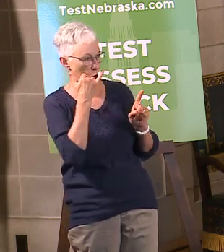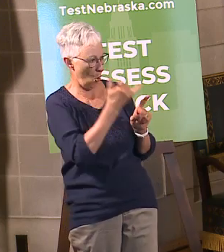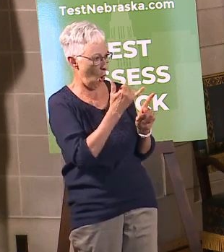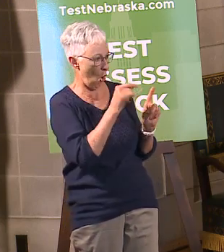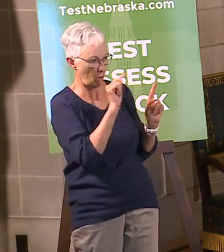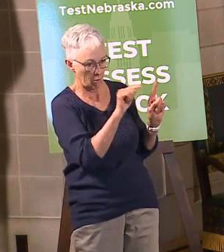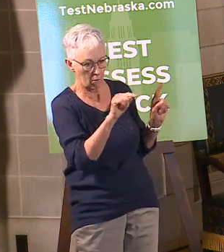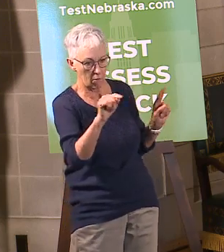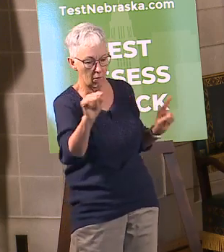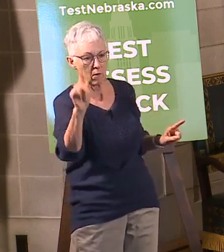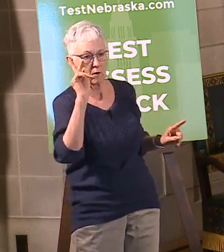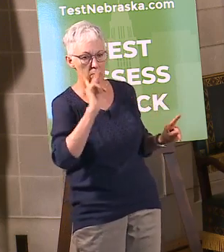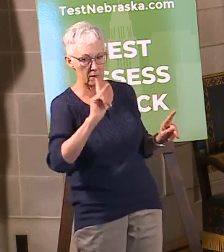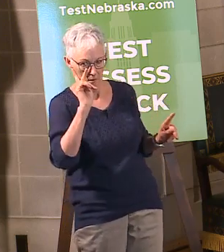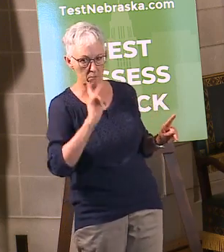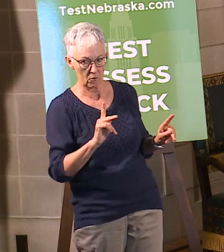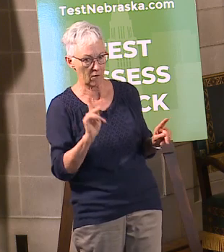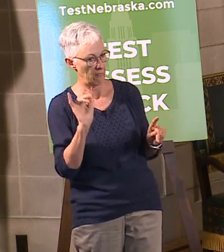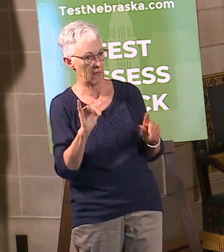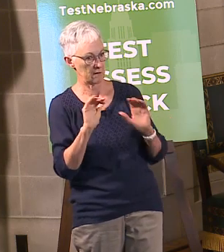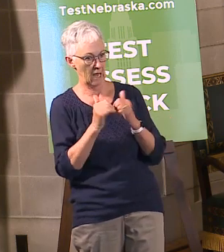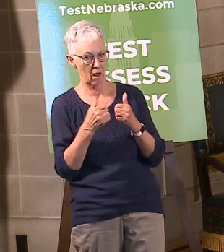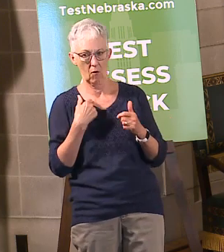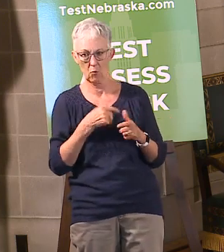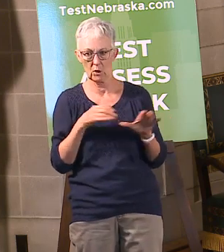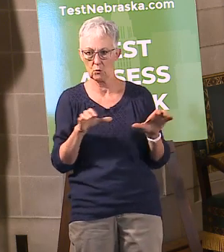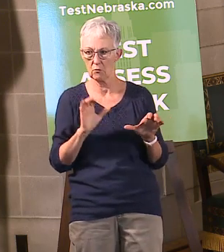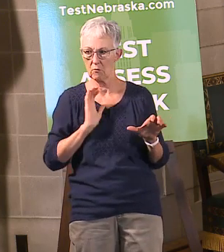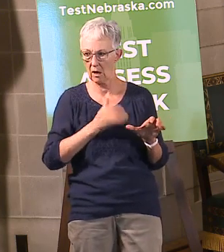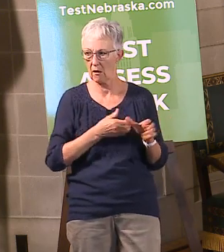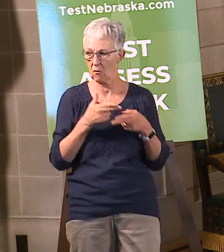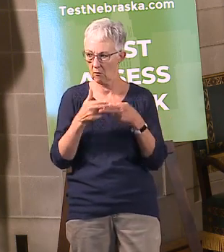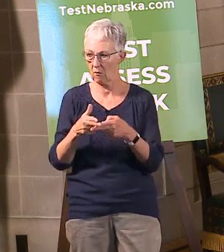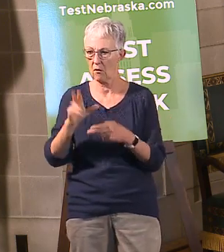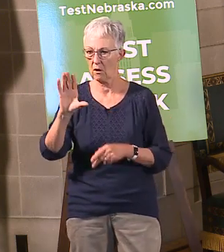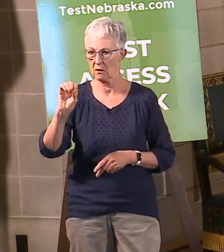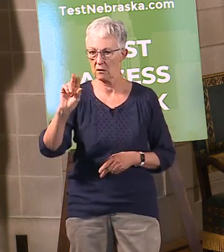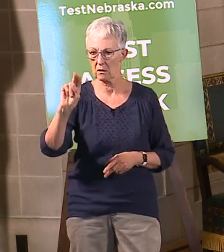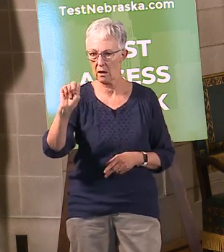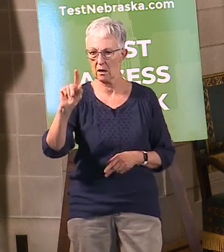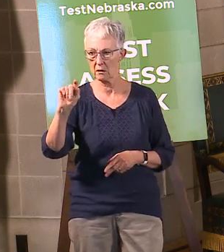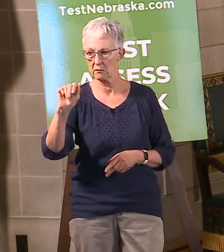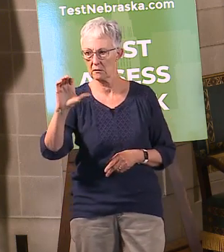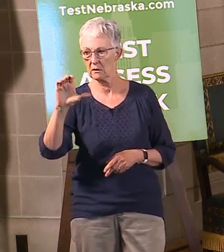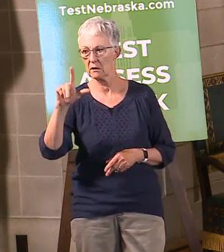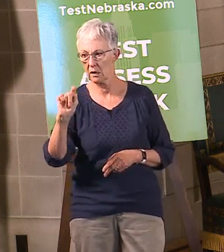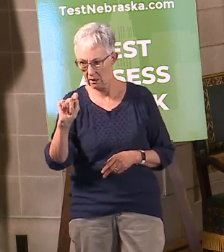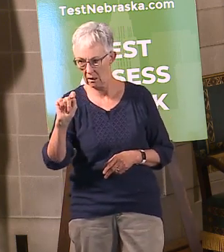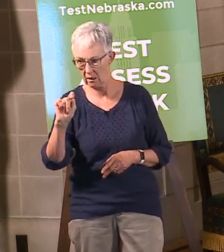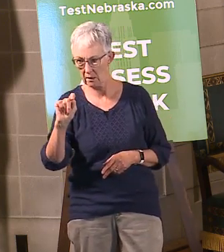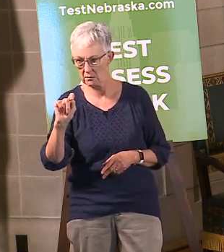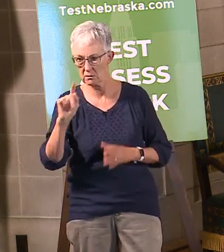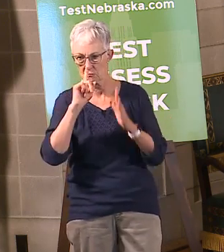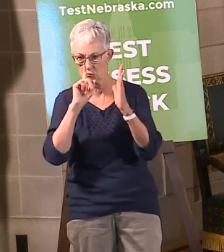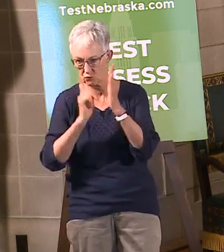work to find out all the close contacts of that person to be able to reach out and tell that person. That's what the contact tracing does.